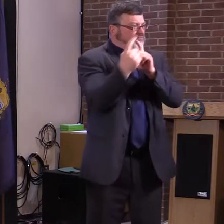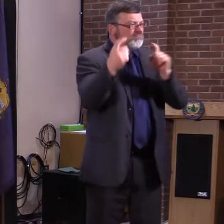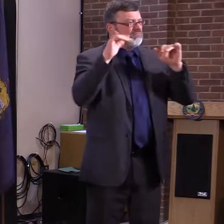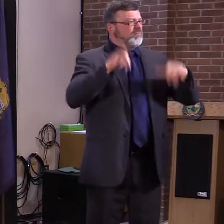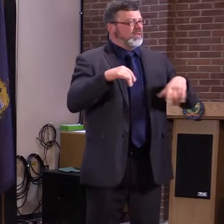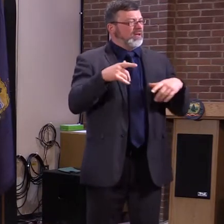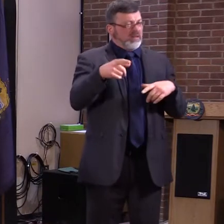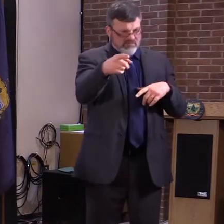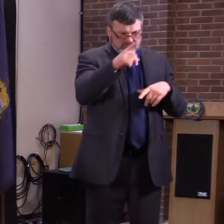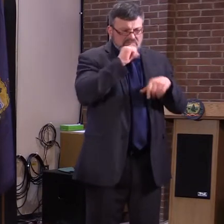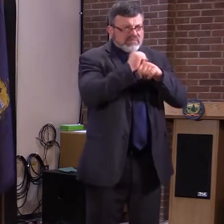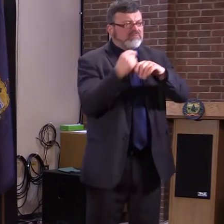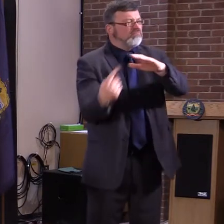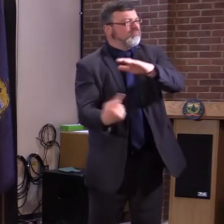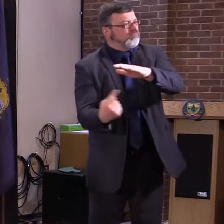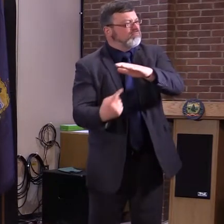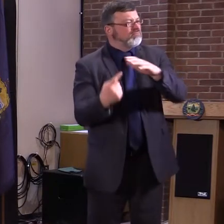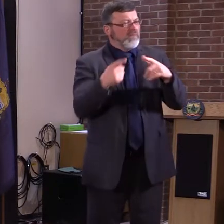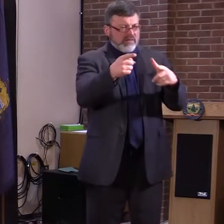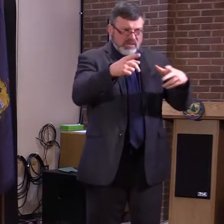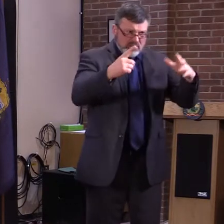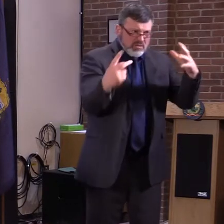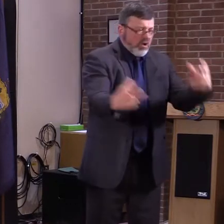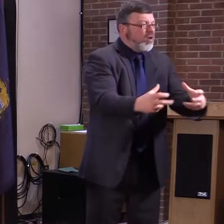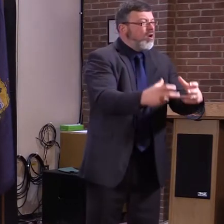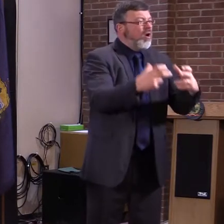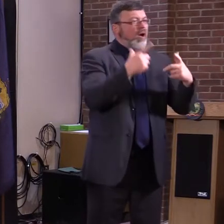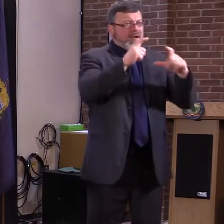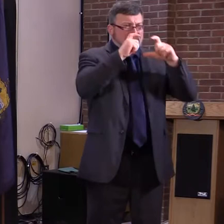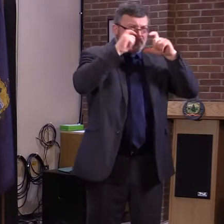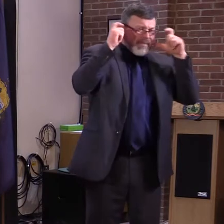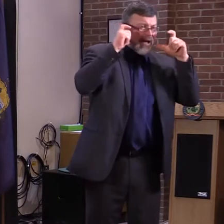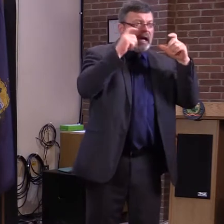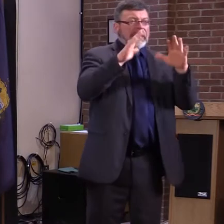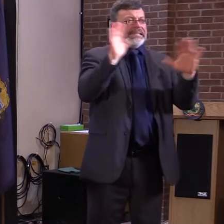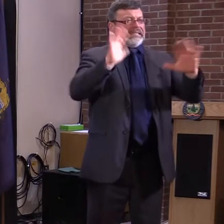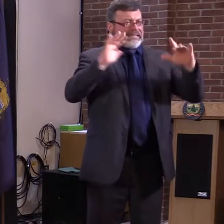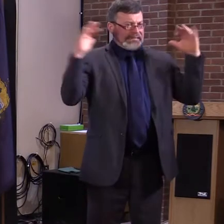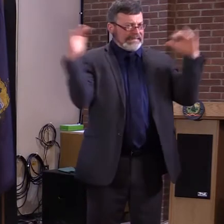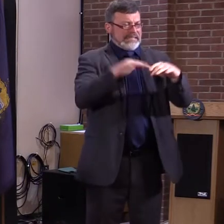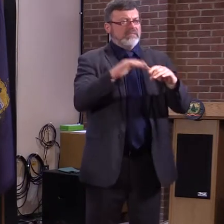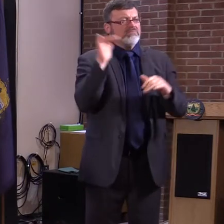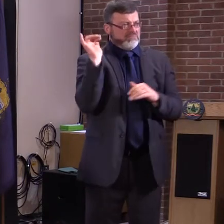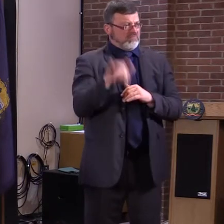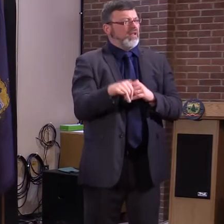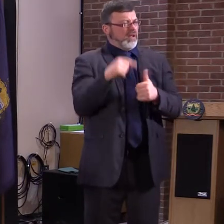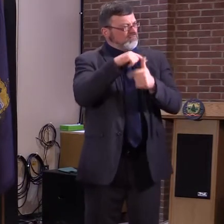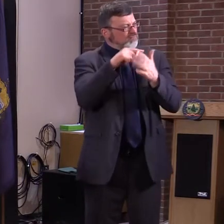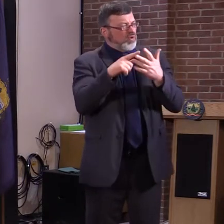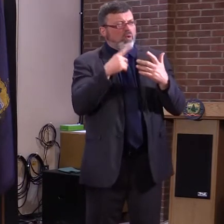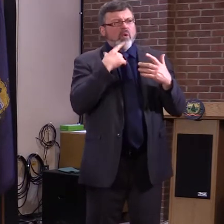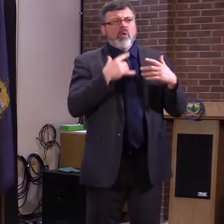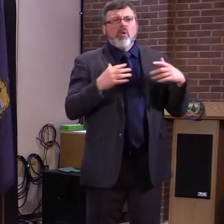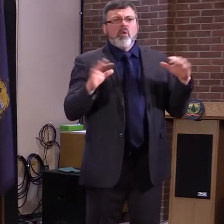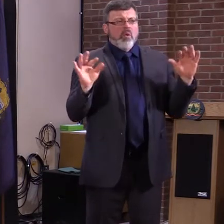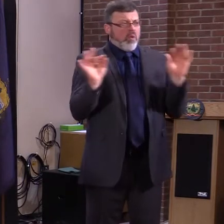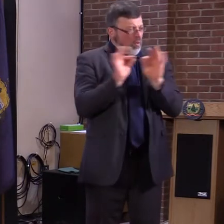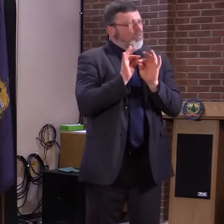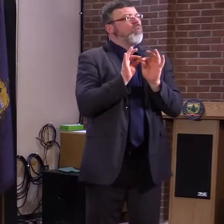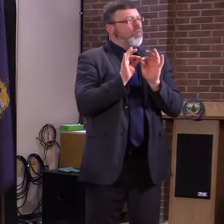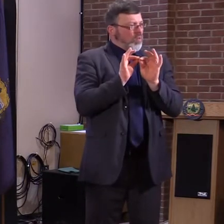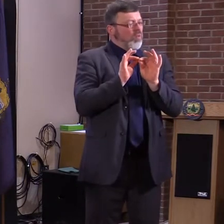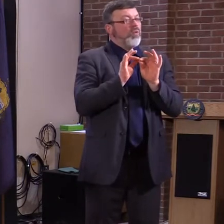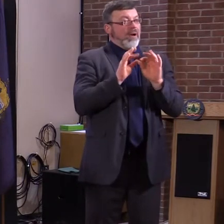quarantined, masked, and avoided social gatherings. These have been important measures to protect us against